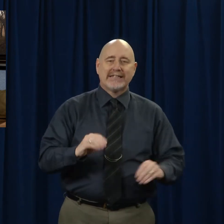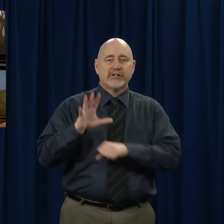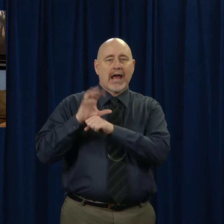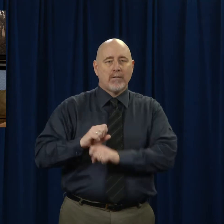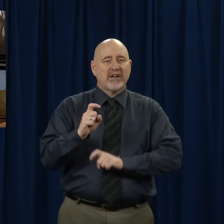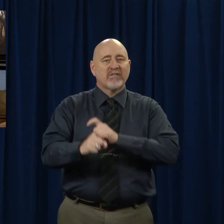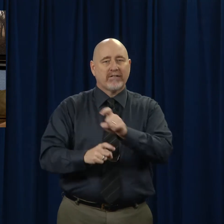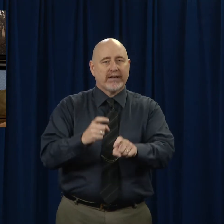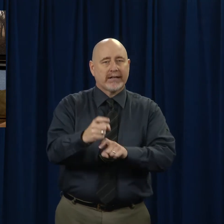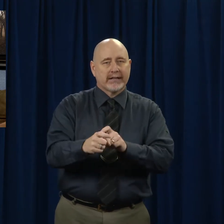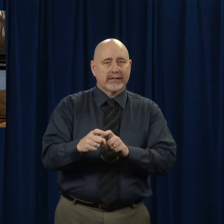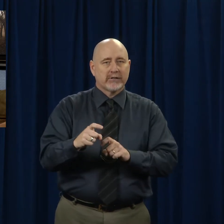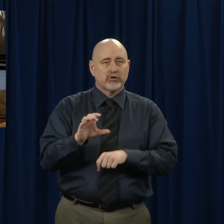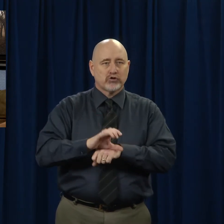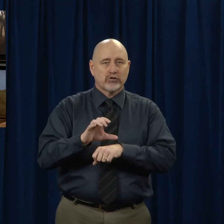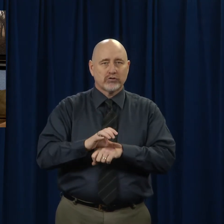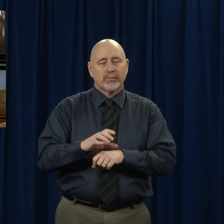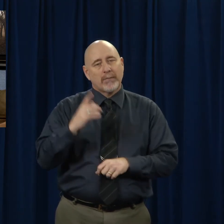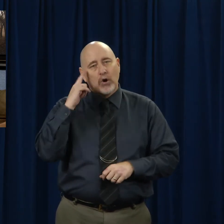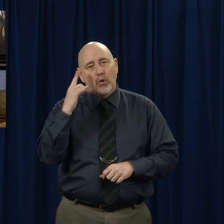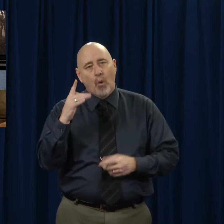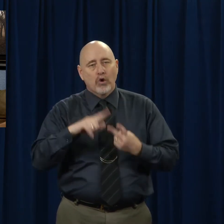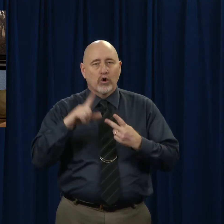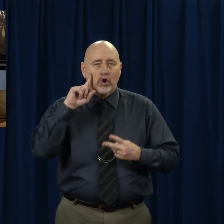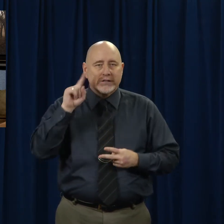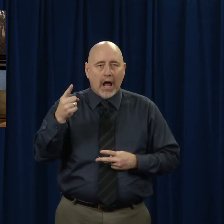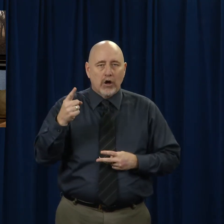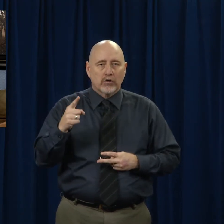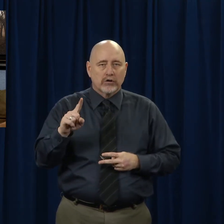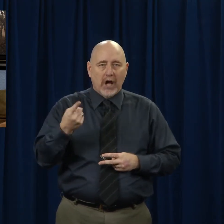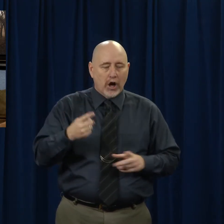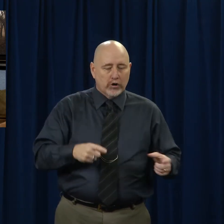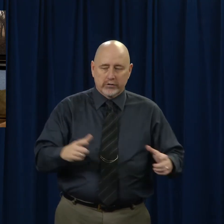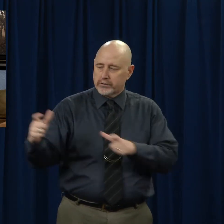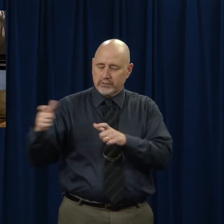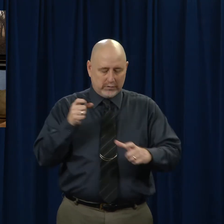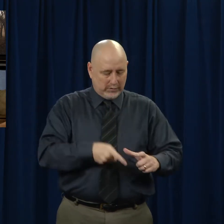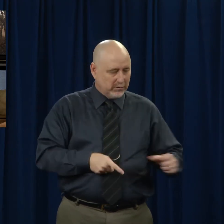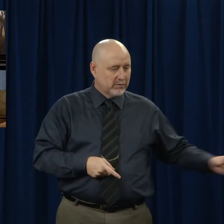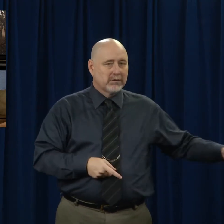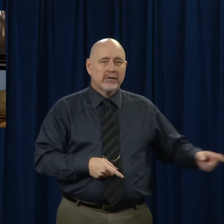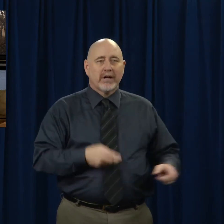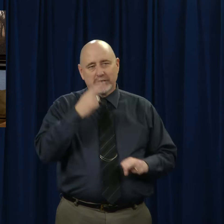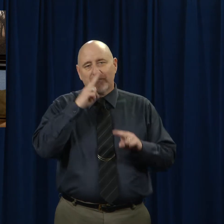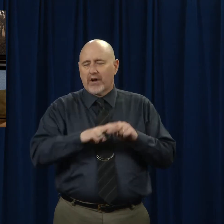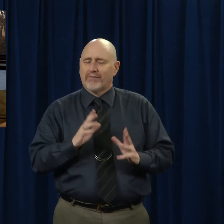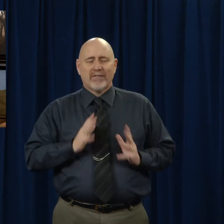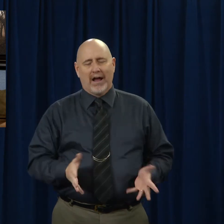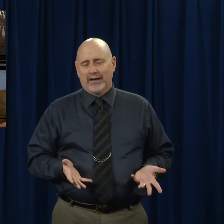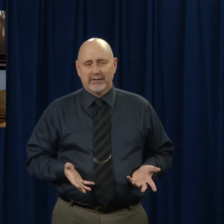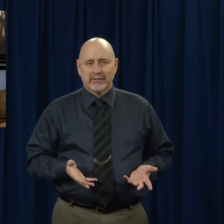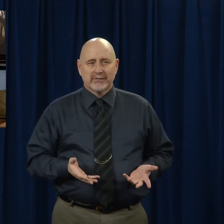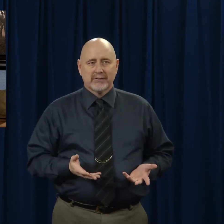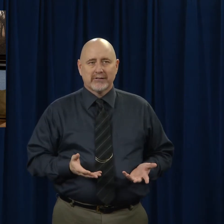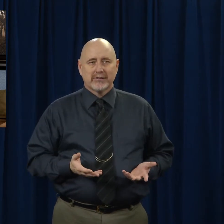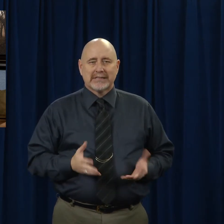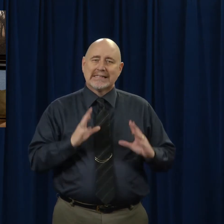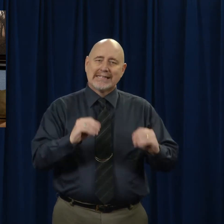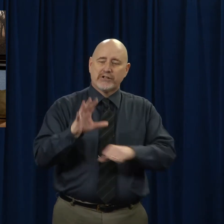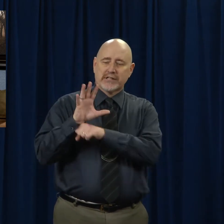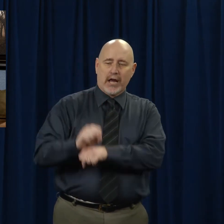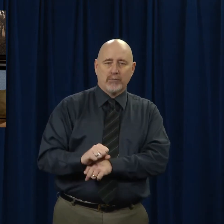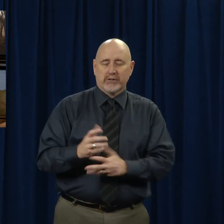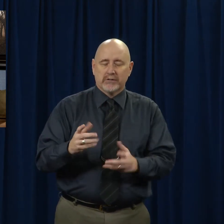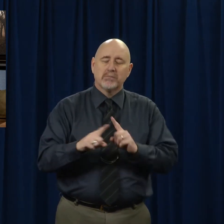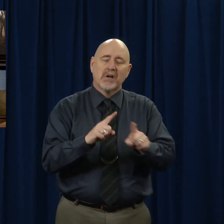the habit of giving, and so you hand them a quarter or $1, and they just drop it in the plate, and they think that's fun, and I'm good with that. Teaches a